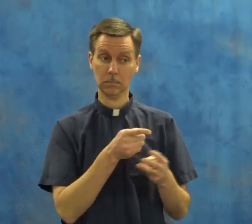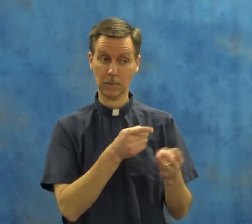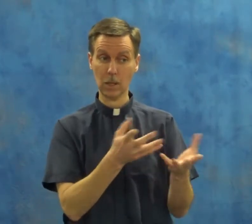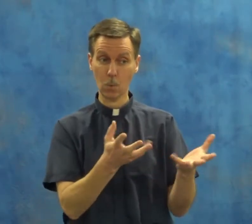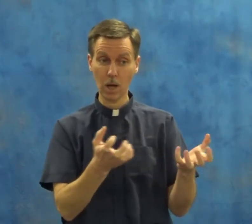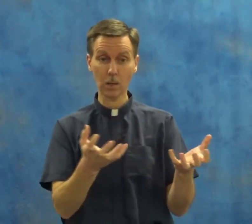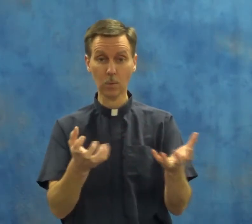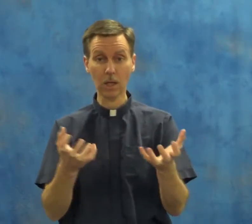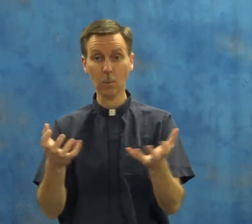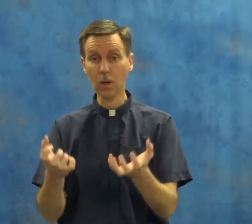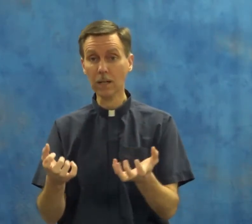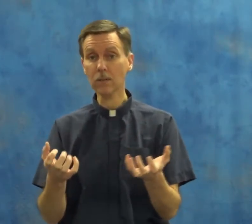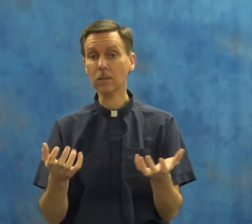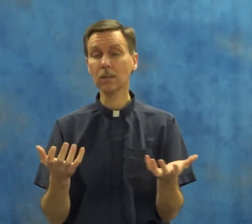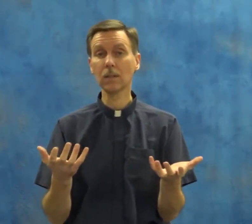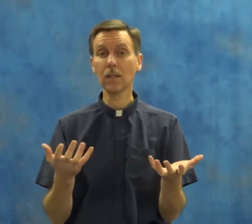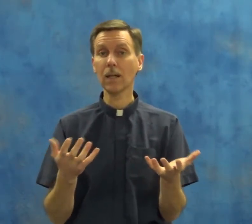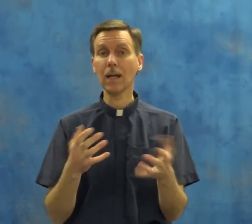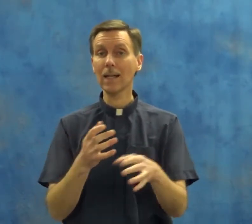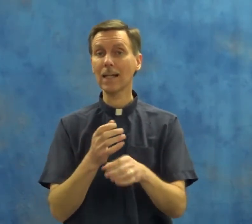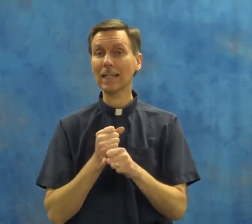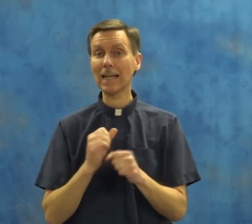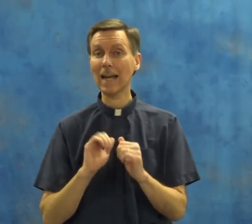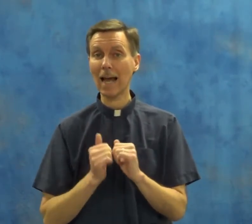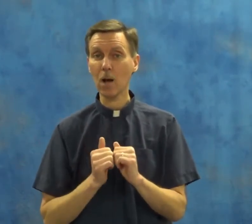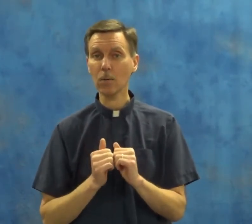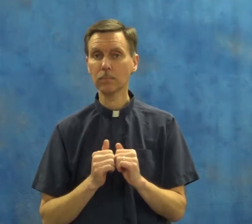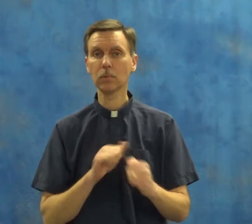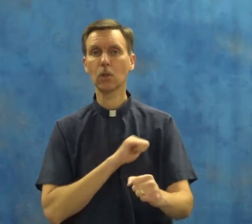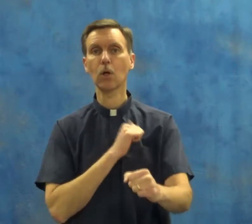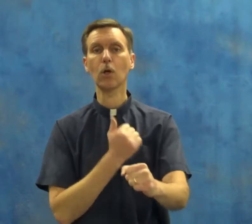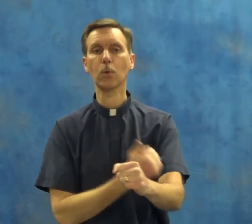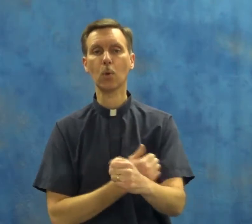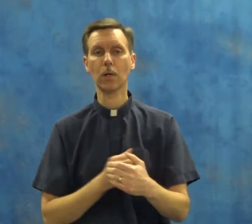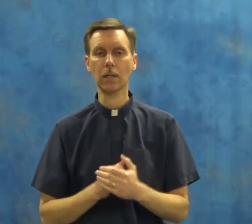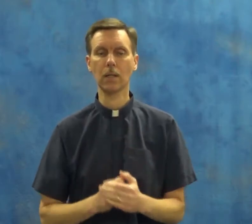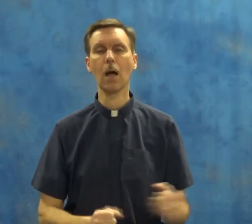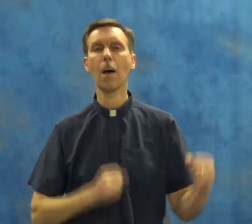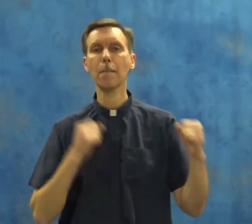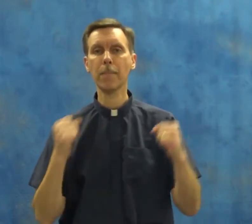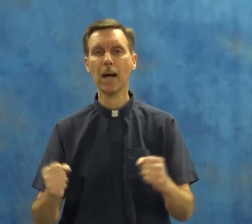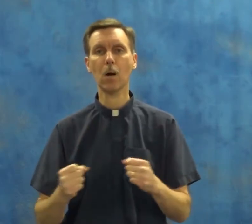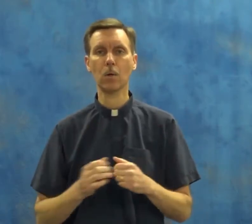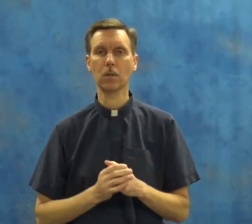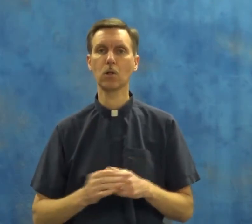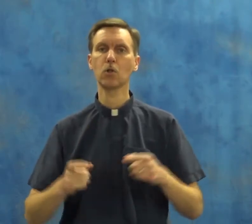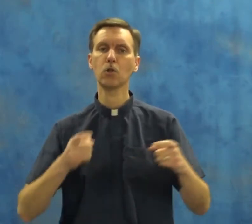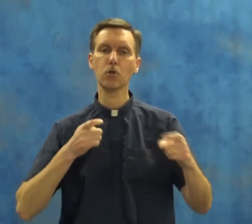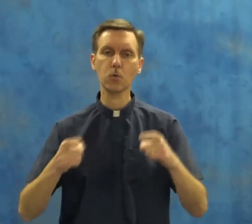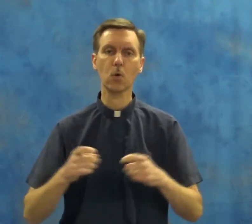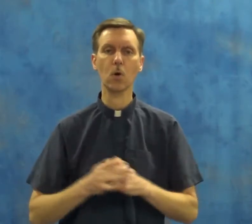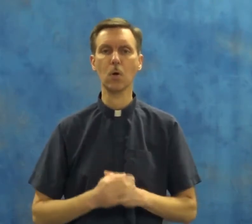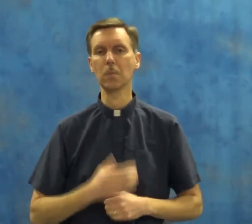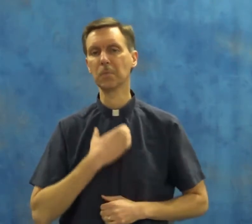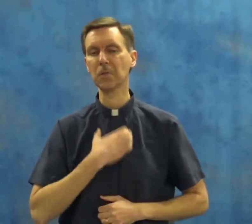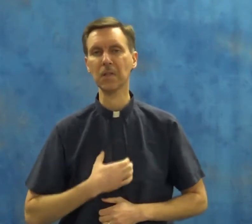they want, and get how? Authority, power, control,